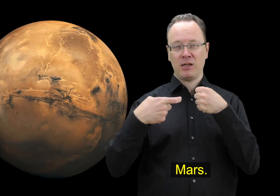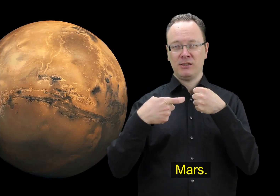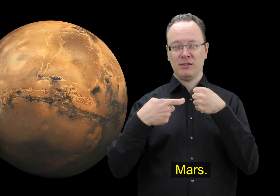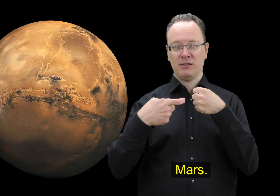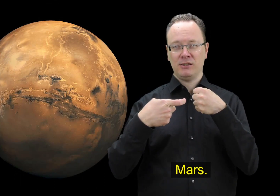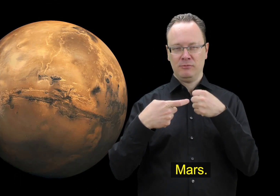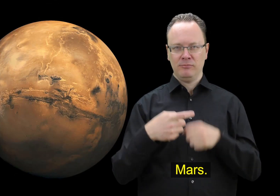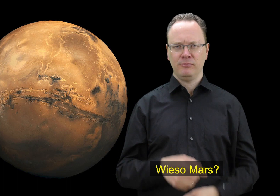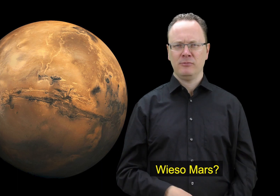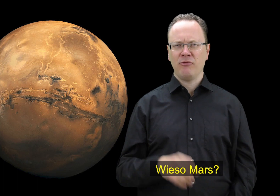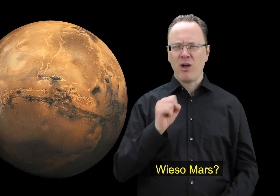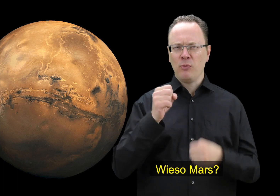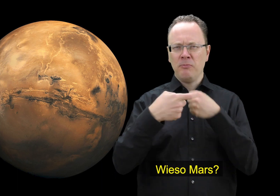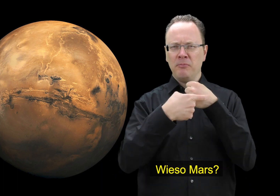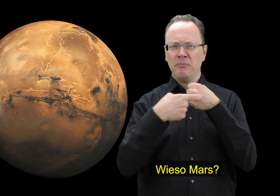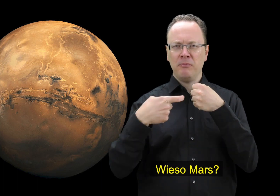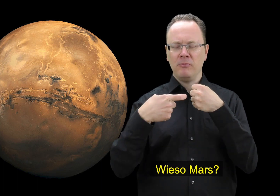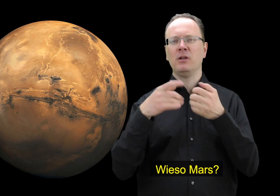Mercury.